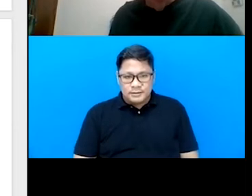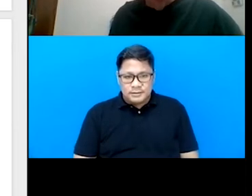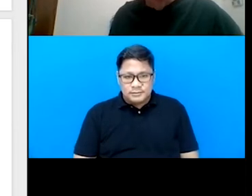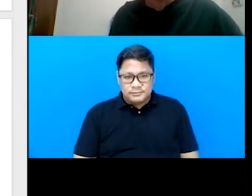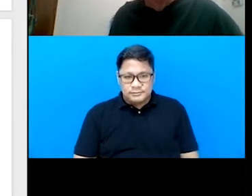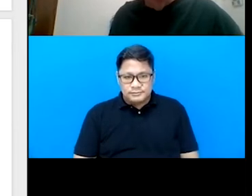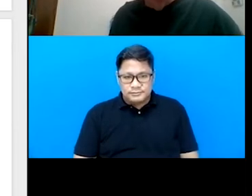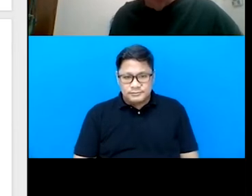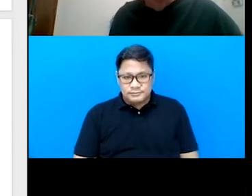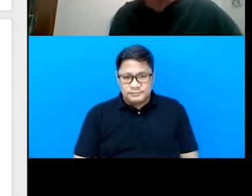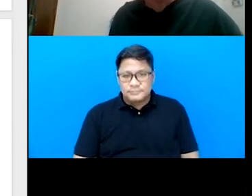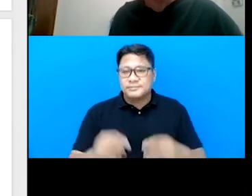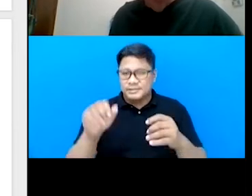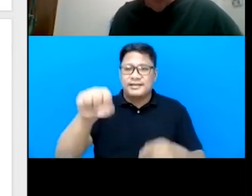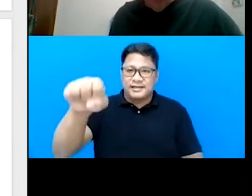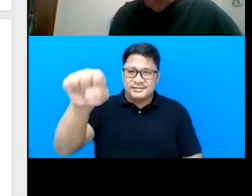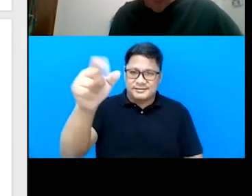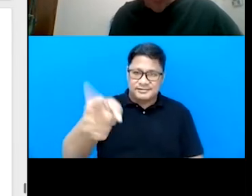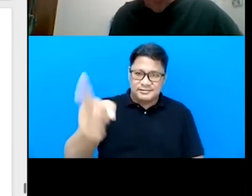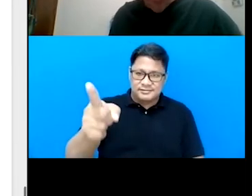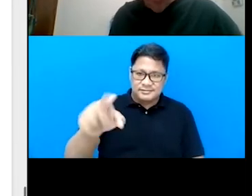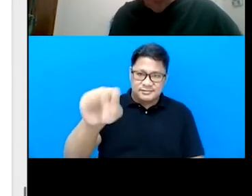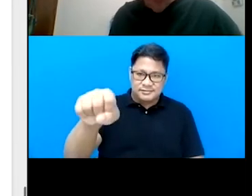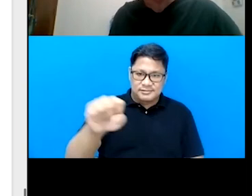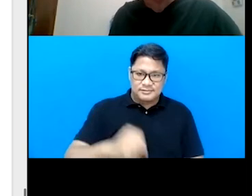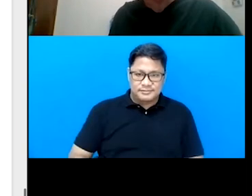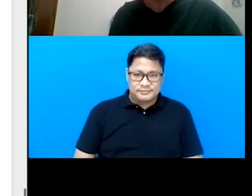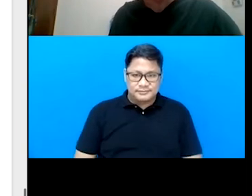And here also, yes. Okay.